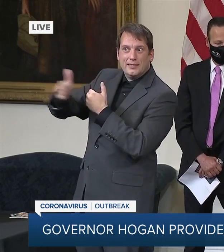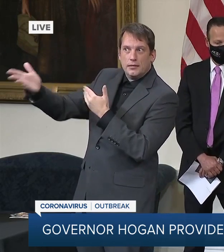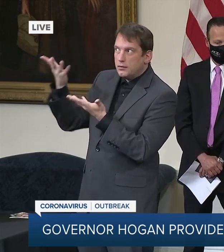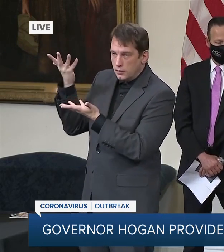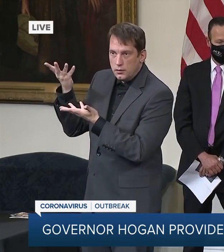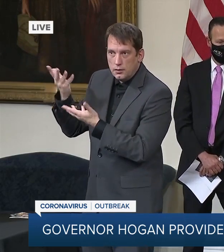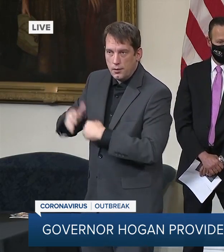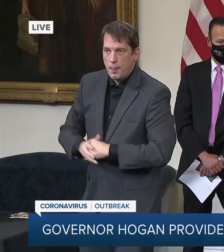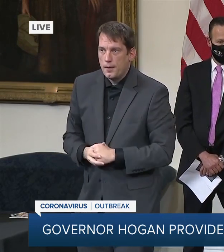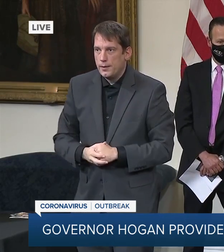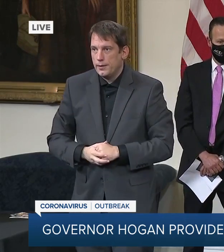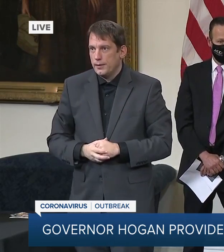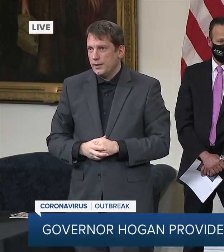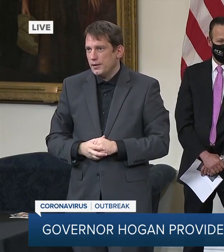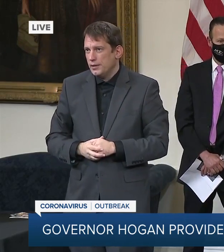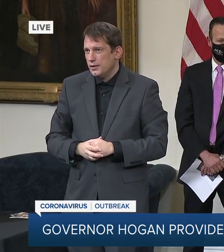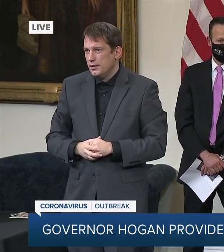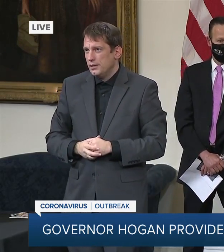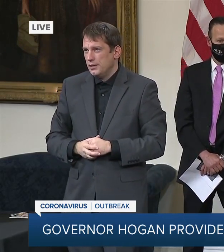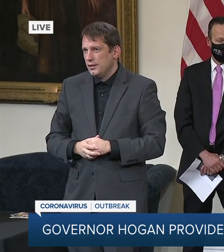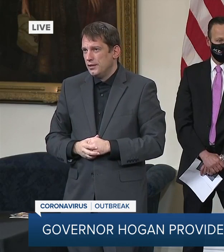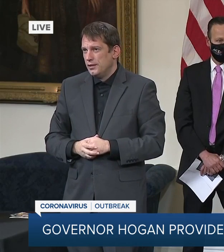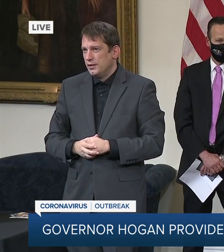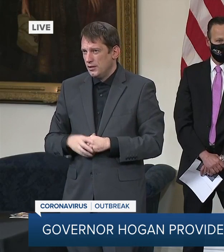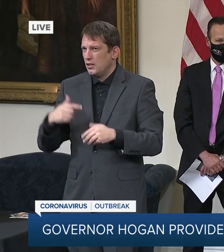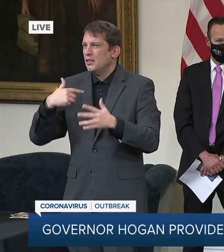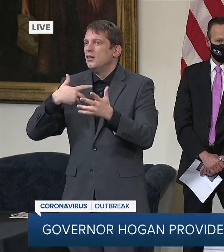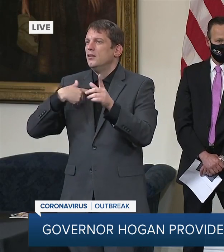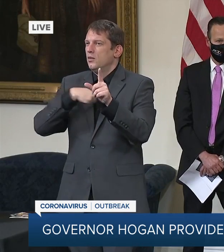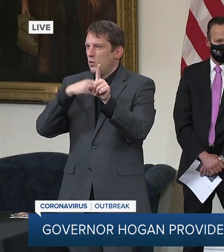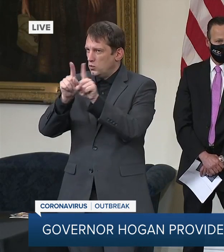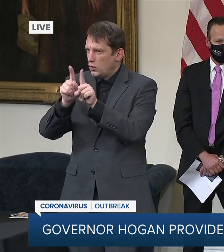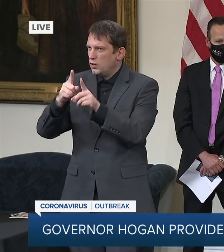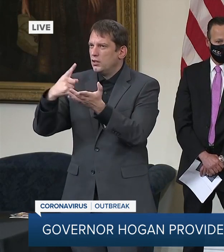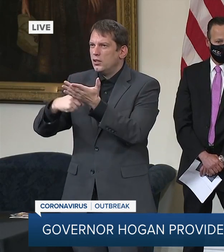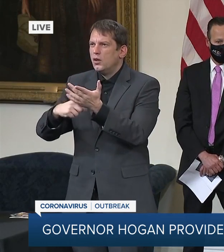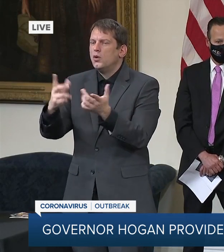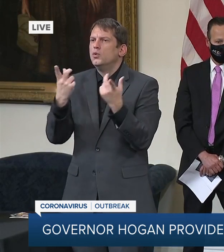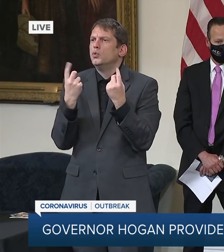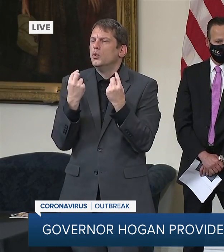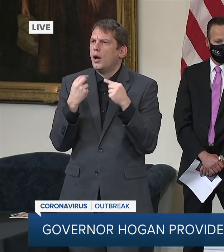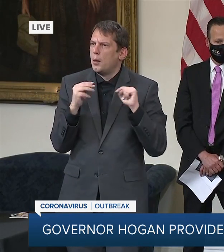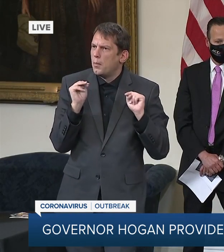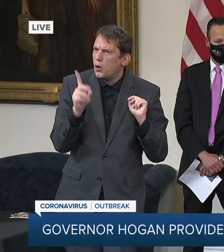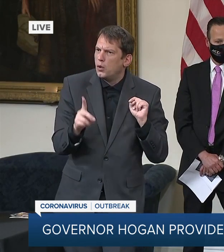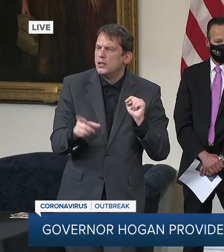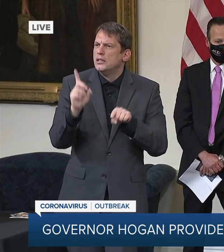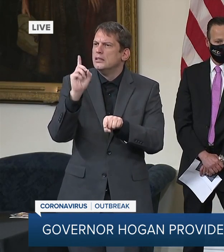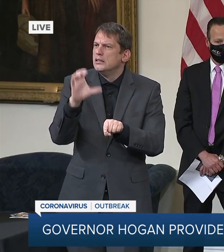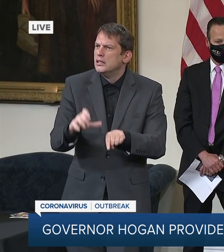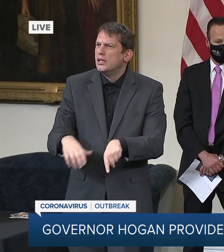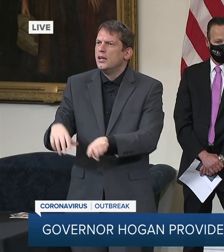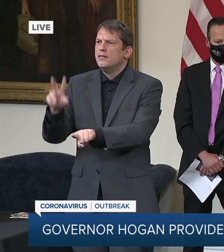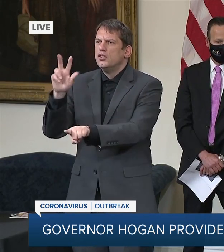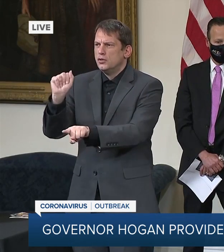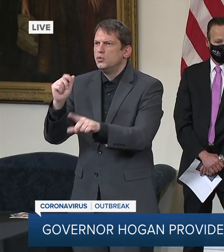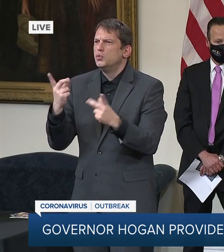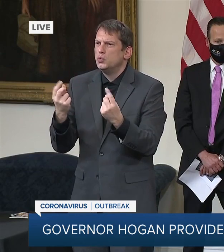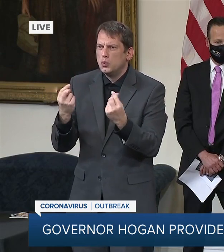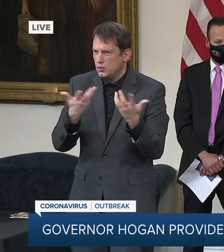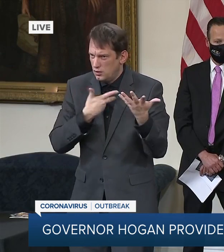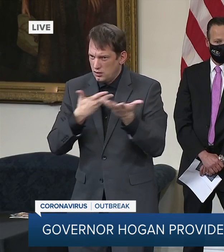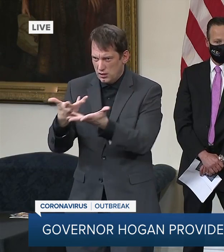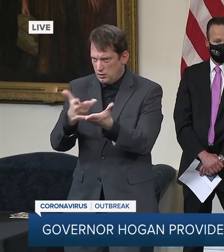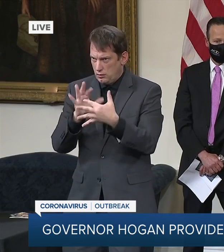currently had in place, and things that we were considering. We're all pretty much in alignment. I mean, everybody has